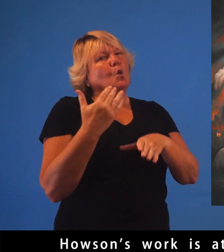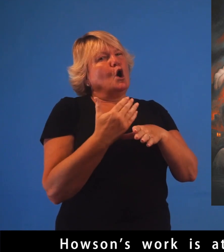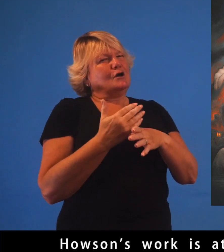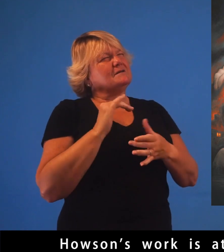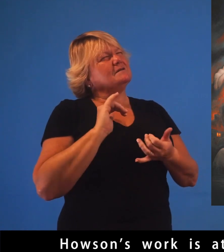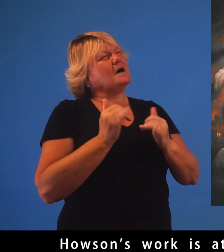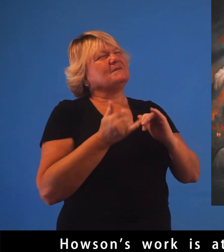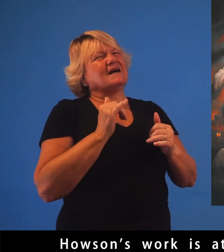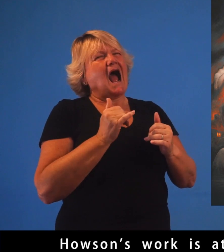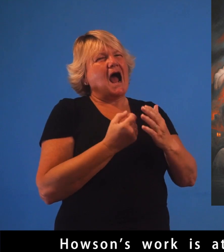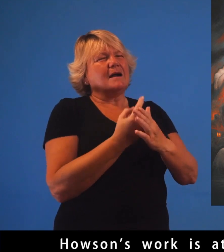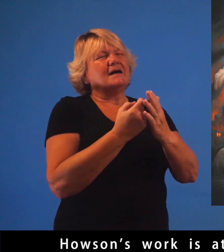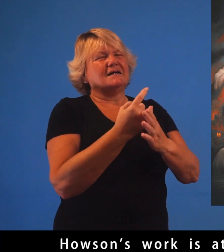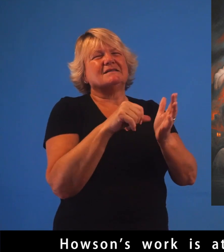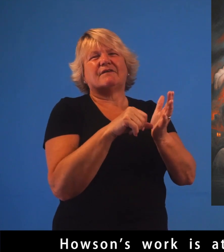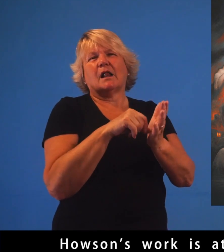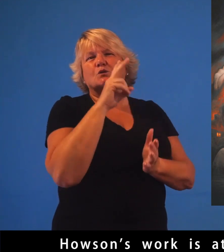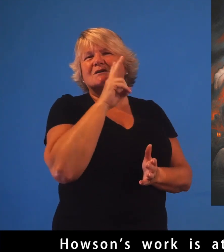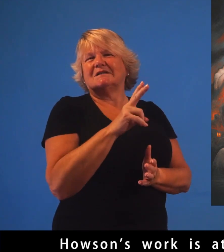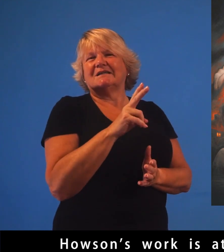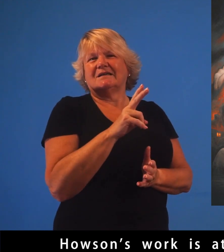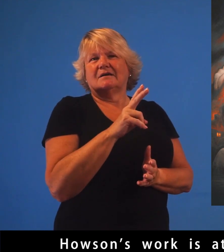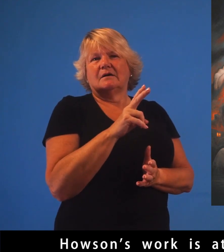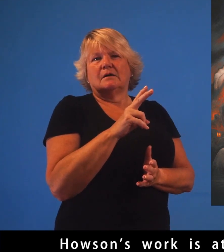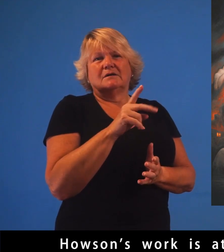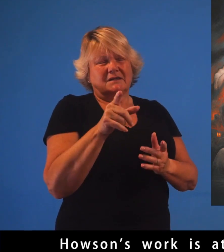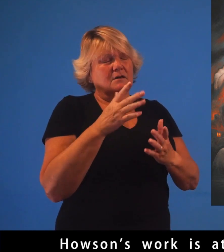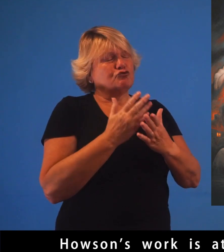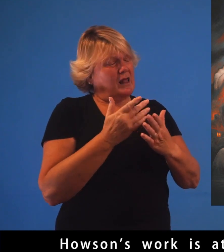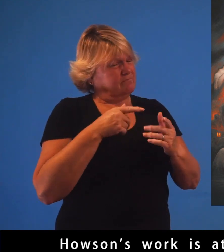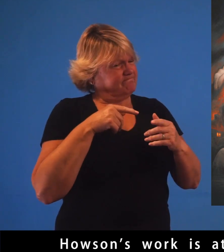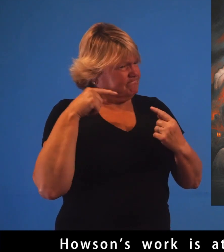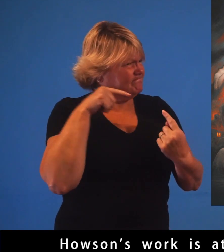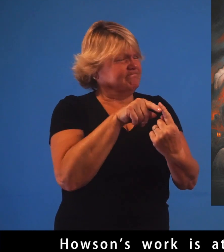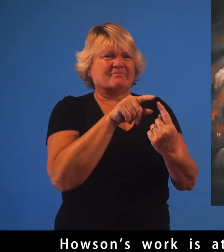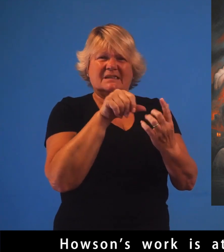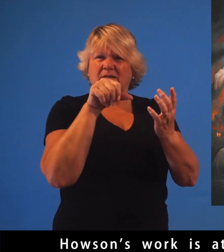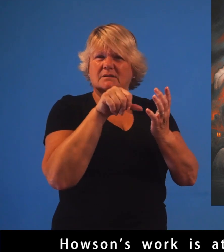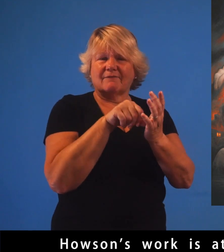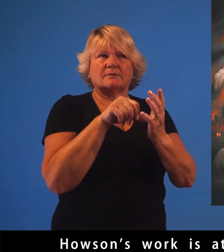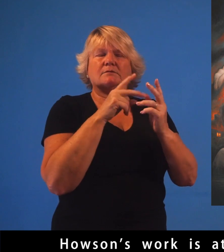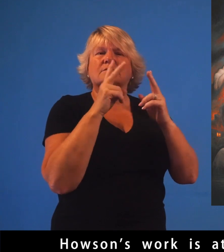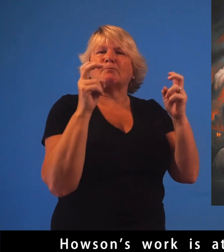Howson's work is at times difficult to look at, and he tackles some disturbing subjects.